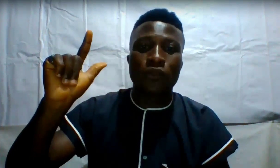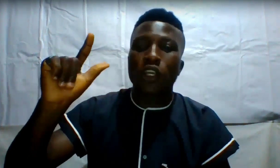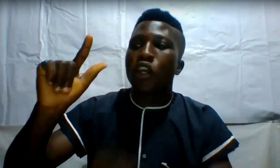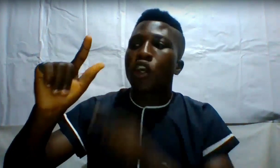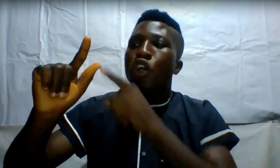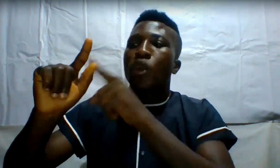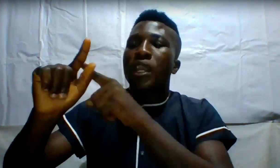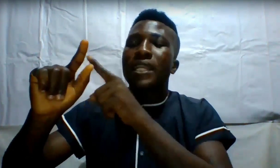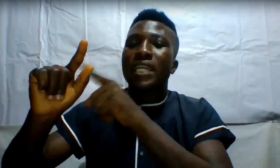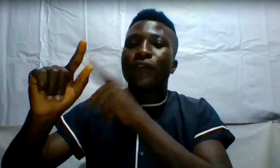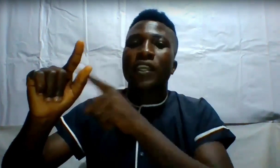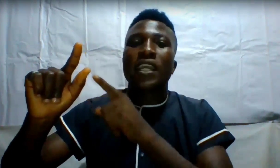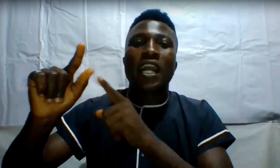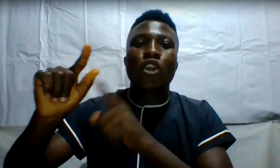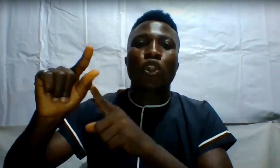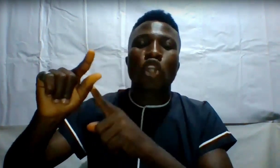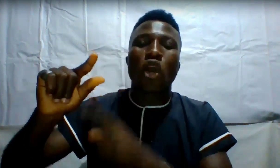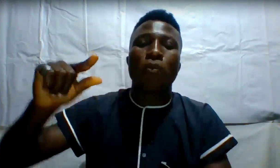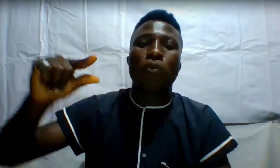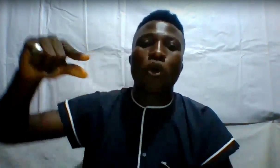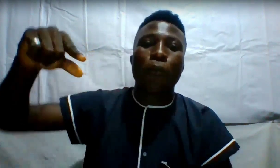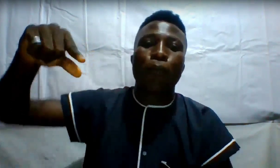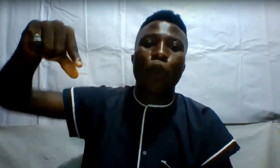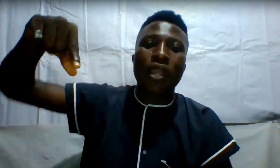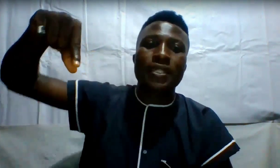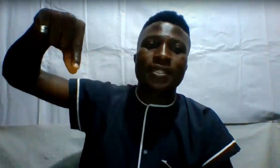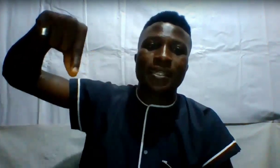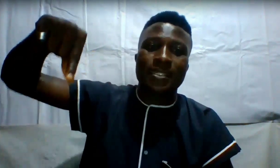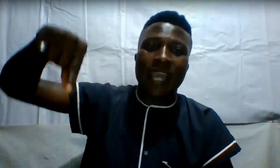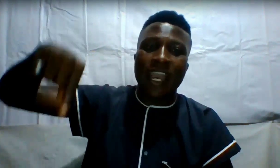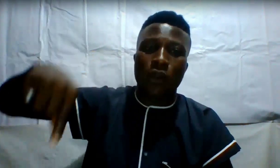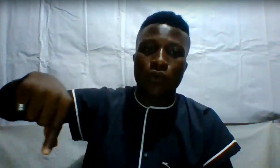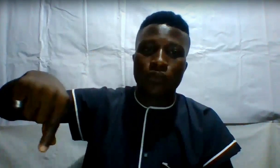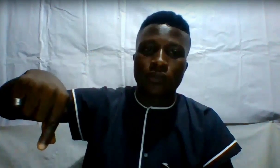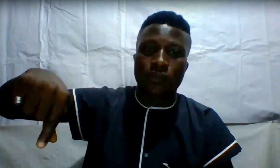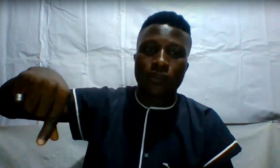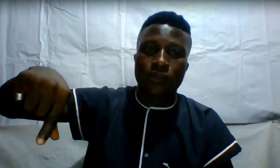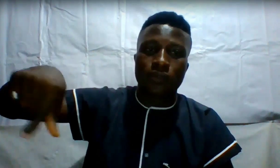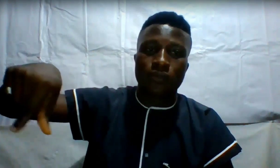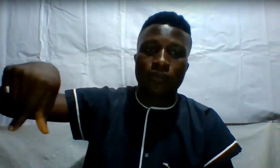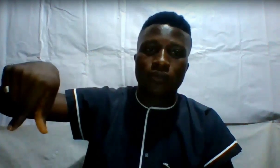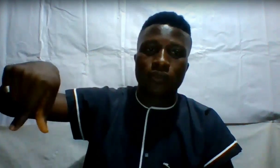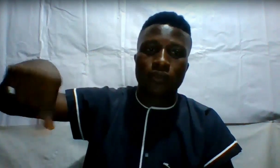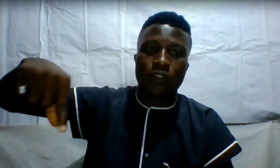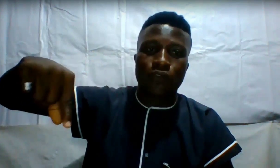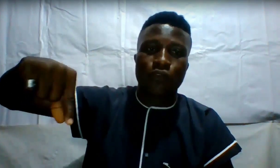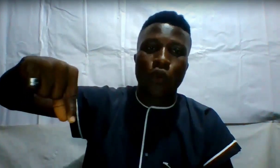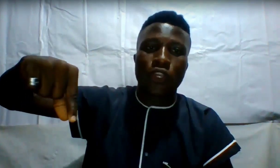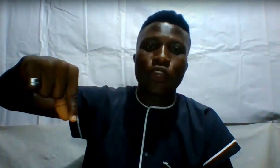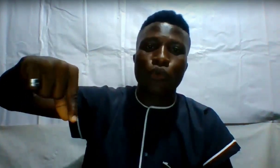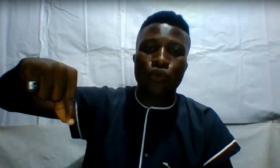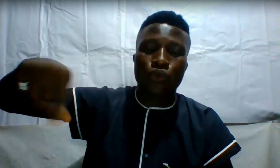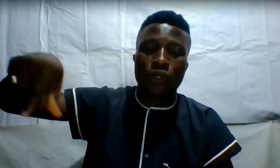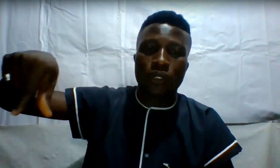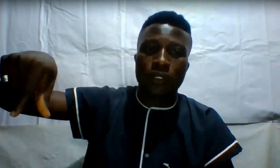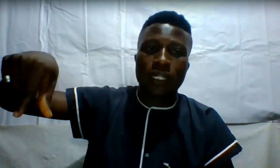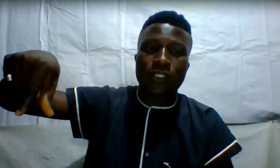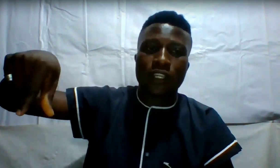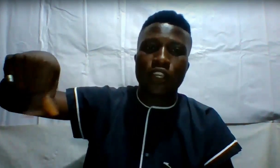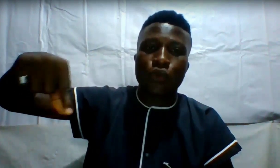and your thumb points down. For Q, letter Q.